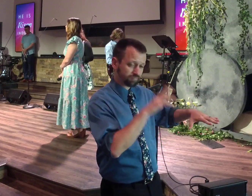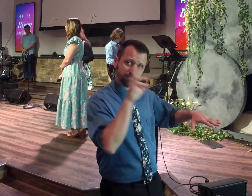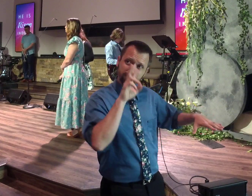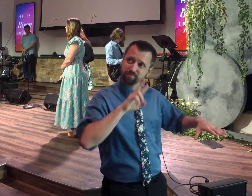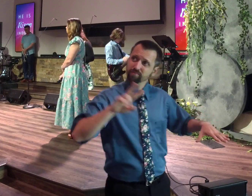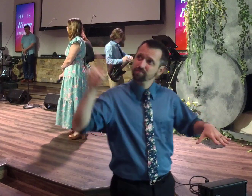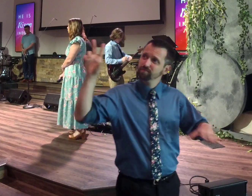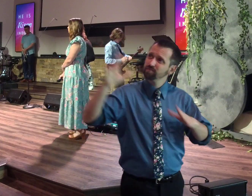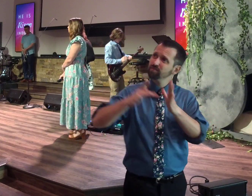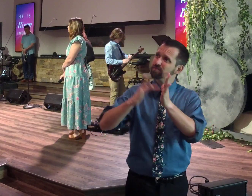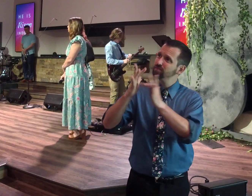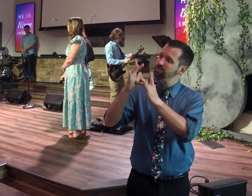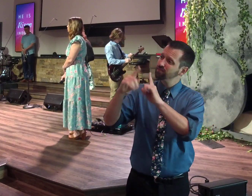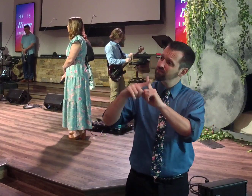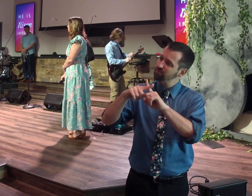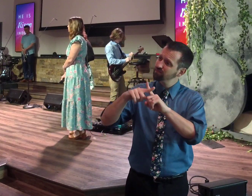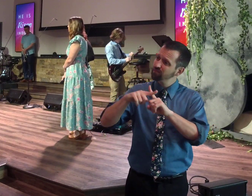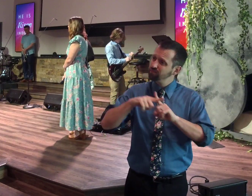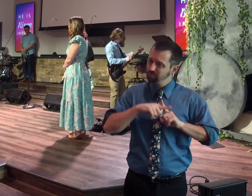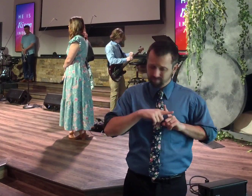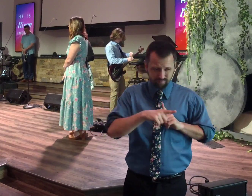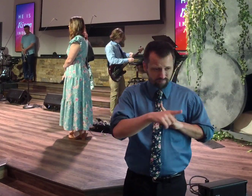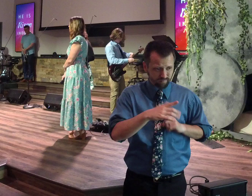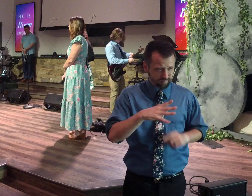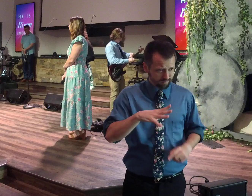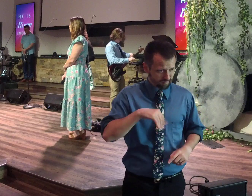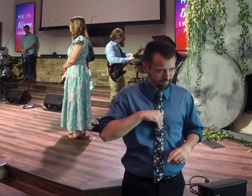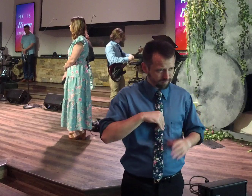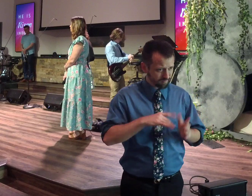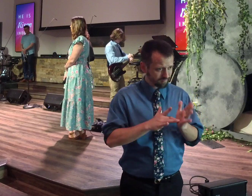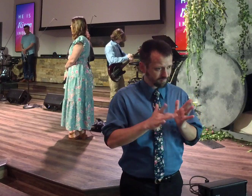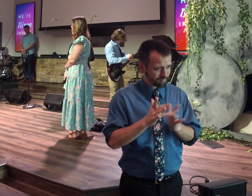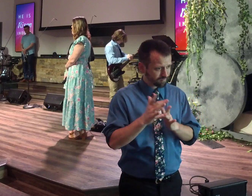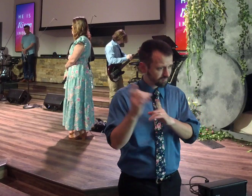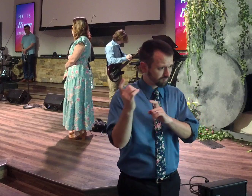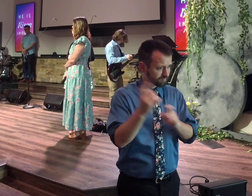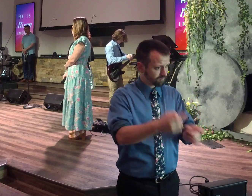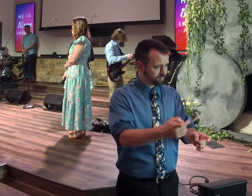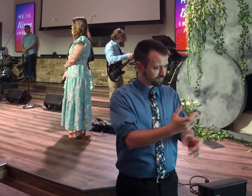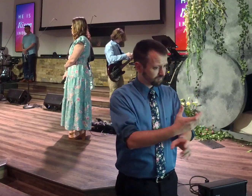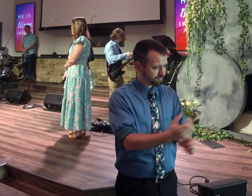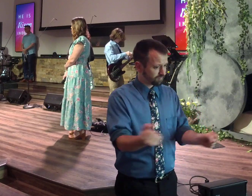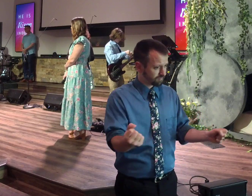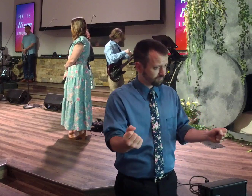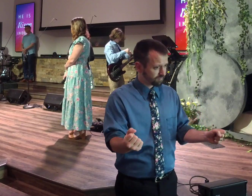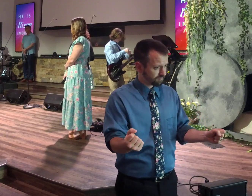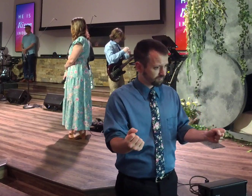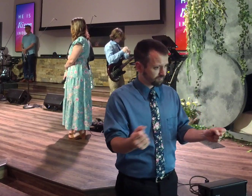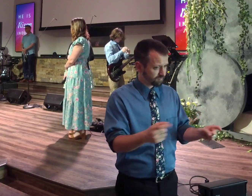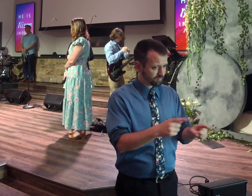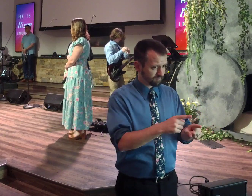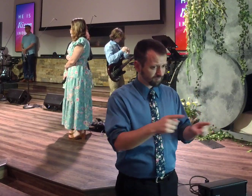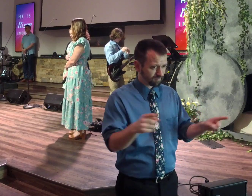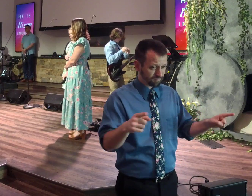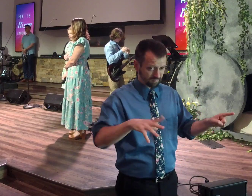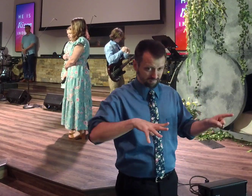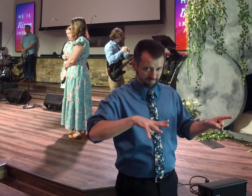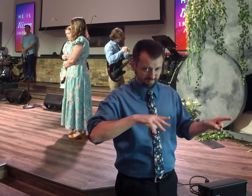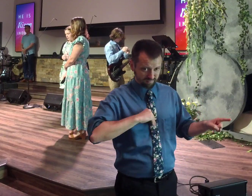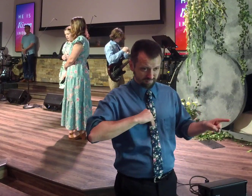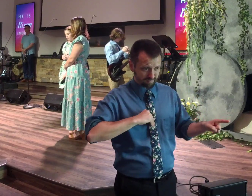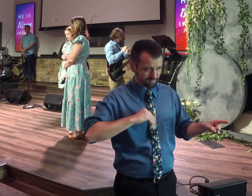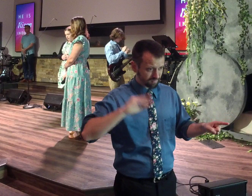Savior? Will you receive his free gift of salvation? Will you receive his free gift of eternal